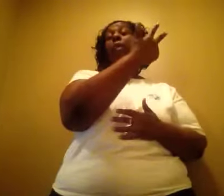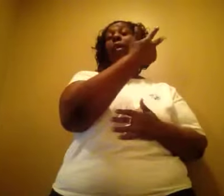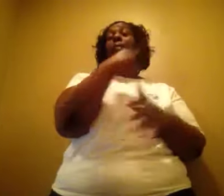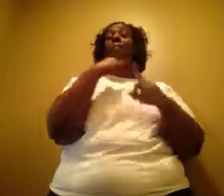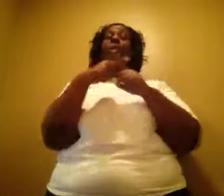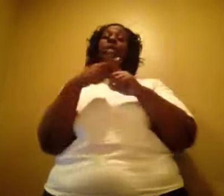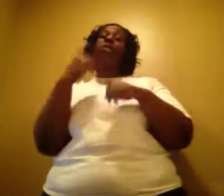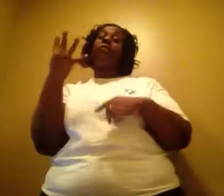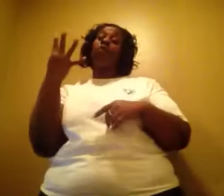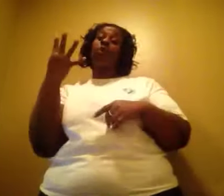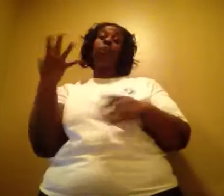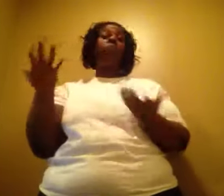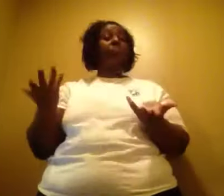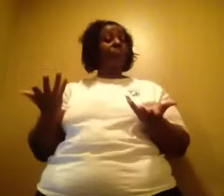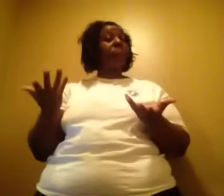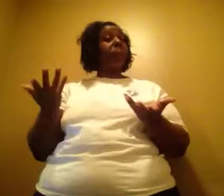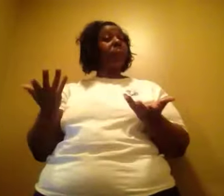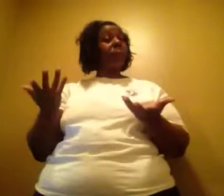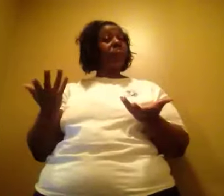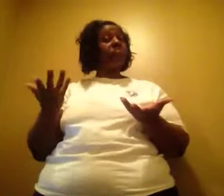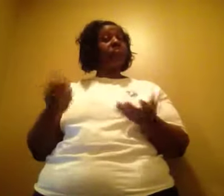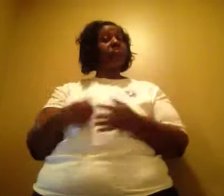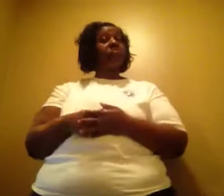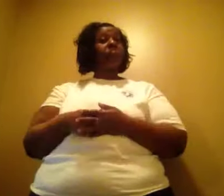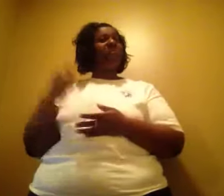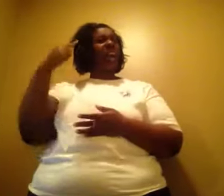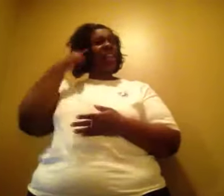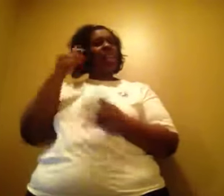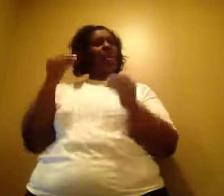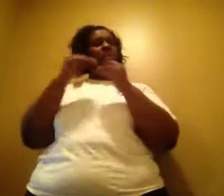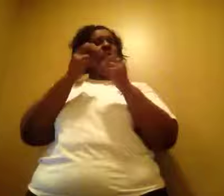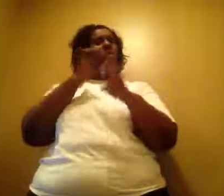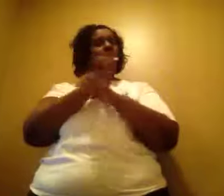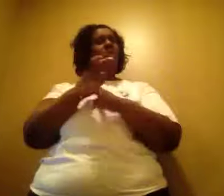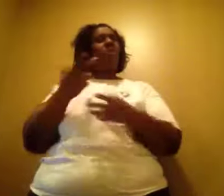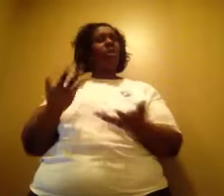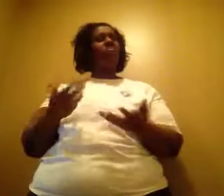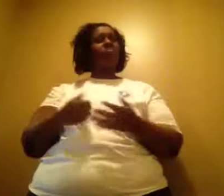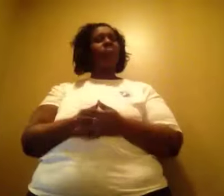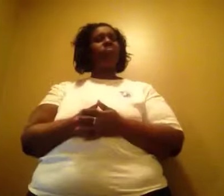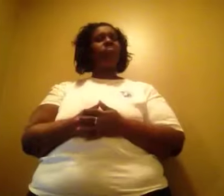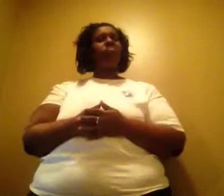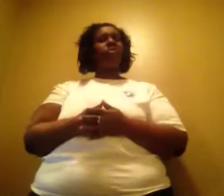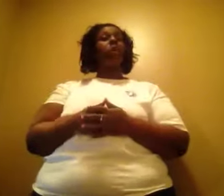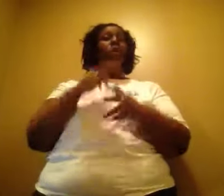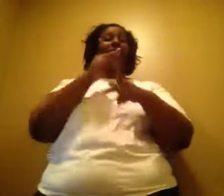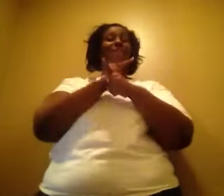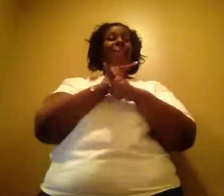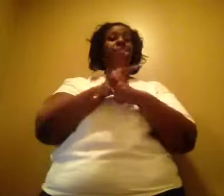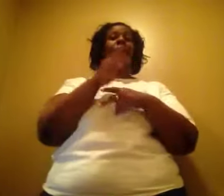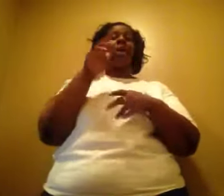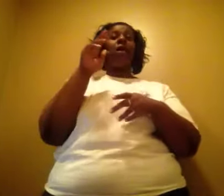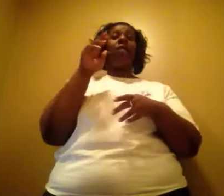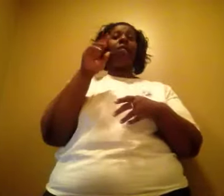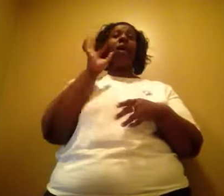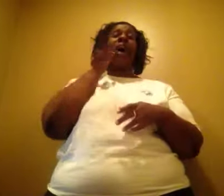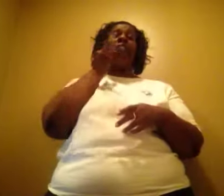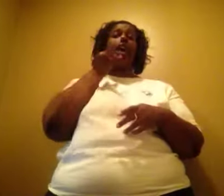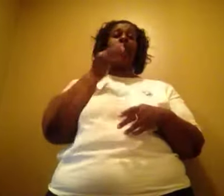plus 4? This is, I think, a more difficult problem. Well, let's stick with the avocados. And in case you don't know what an